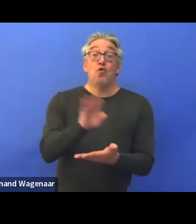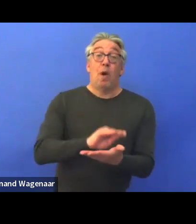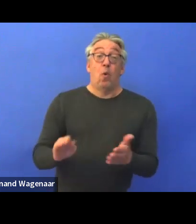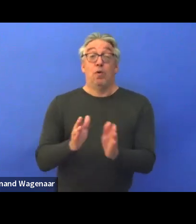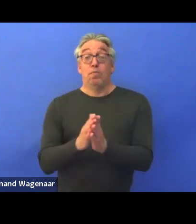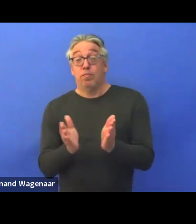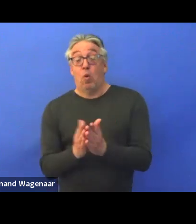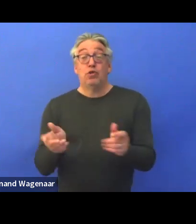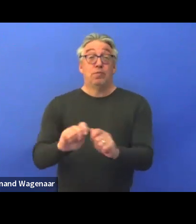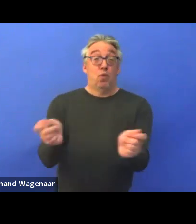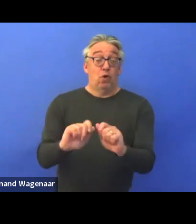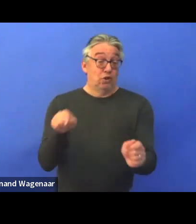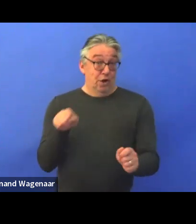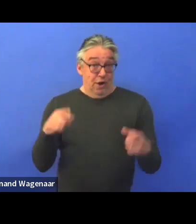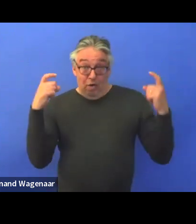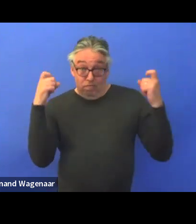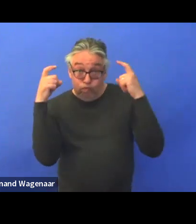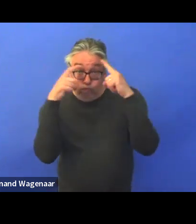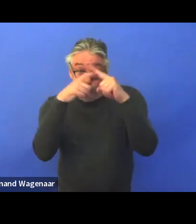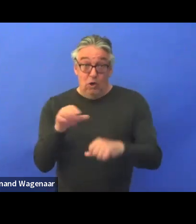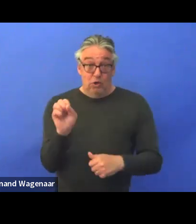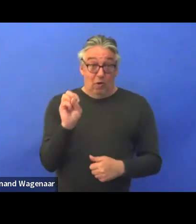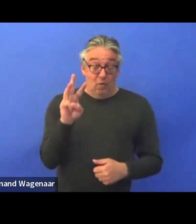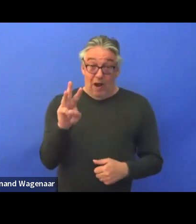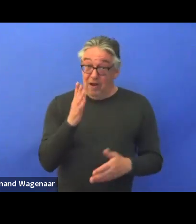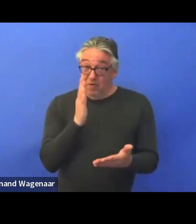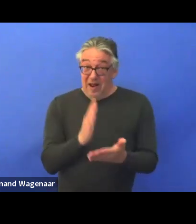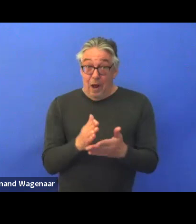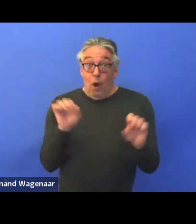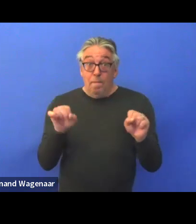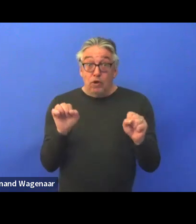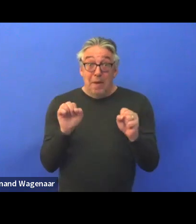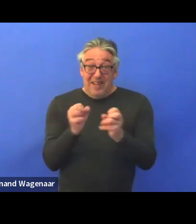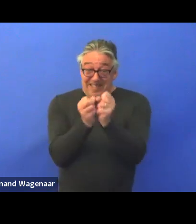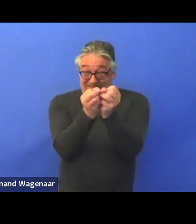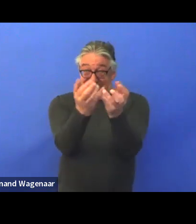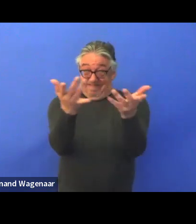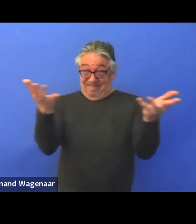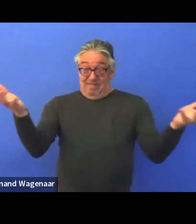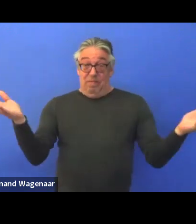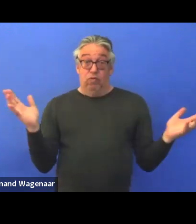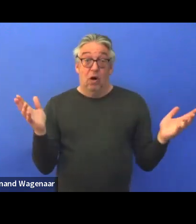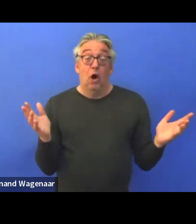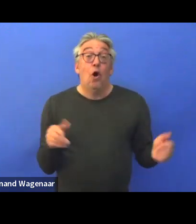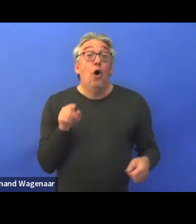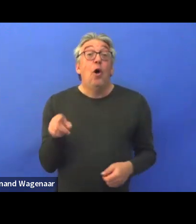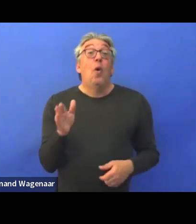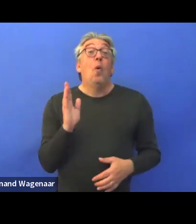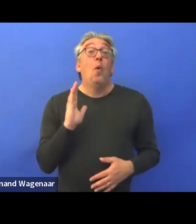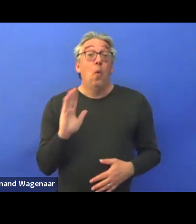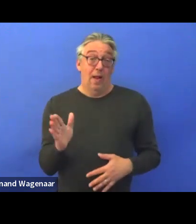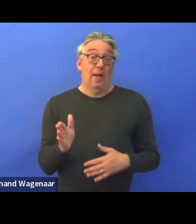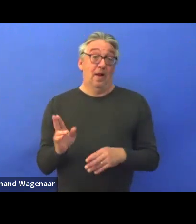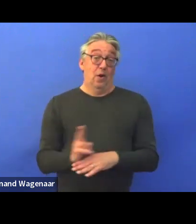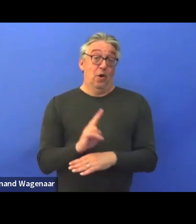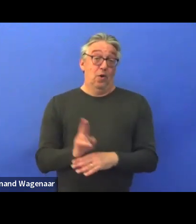technical piece of software. It's quite daunting. This too will create EPUB, and